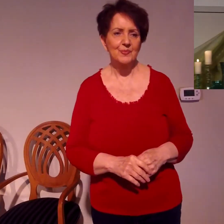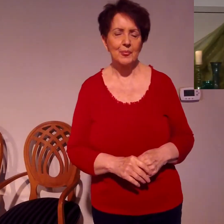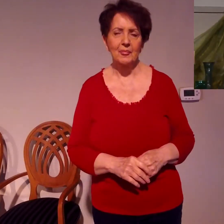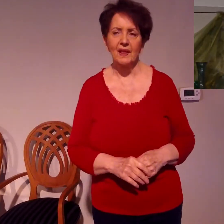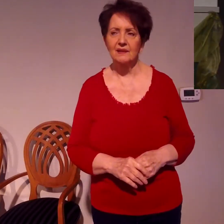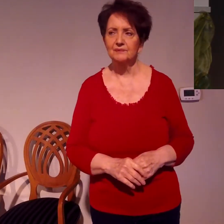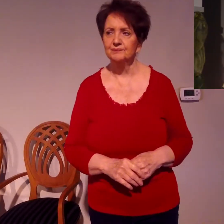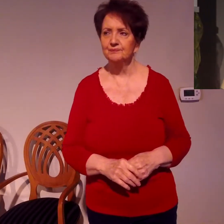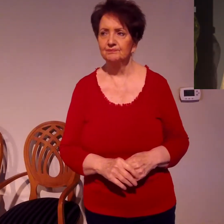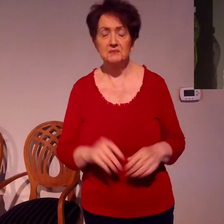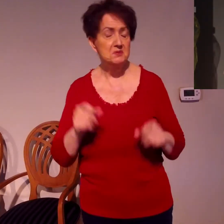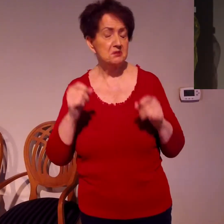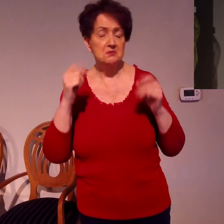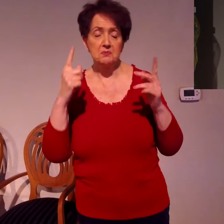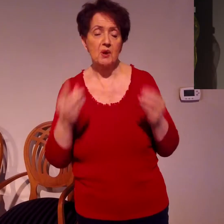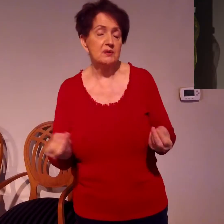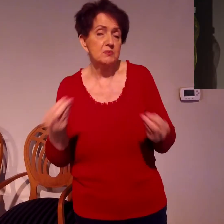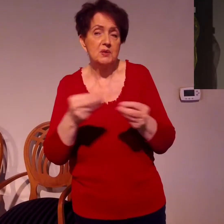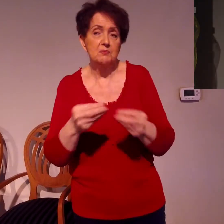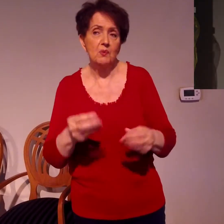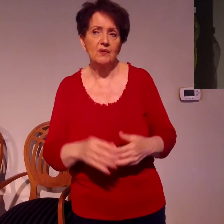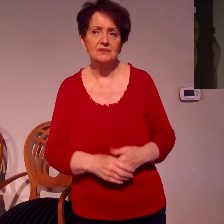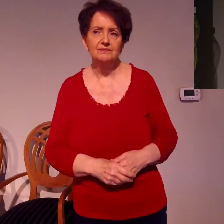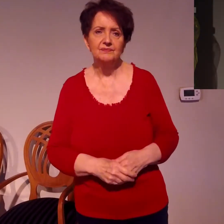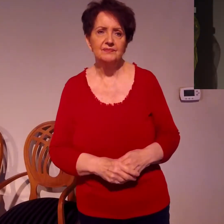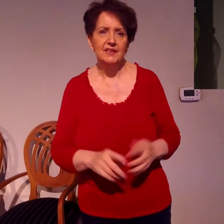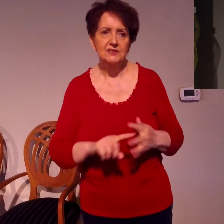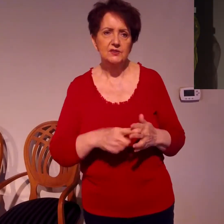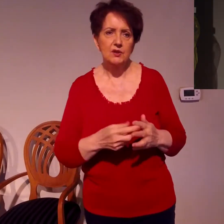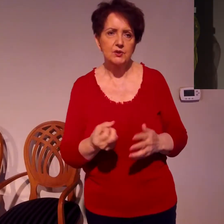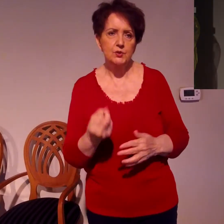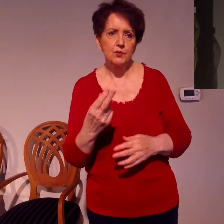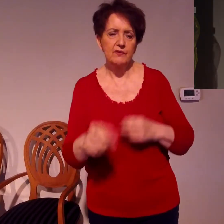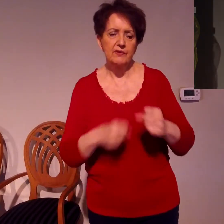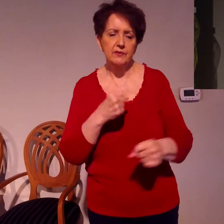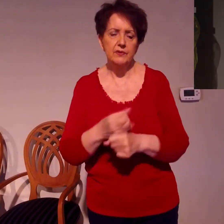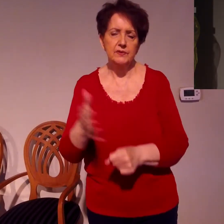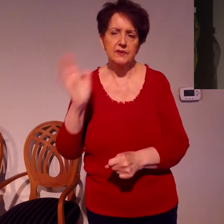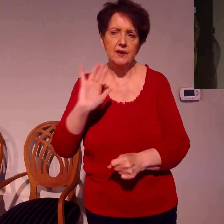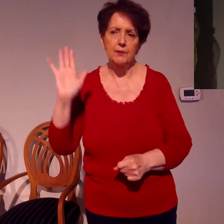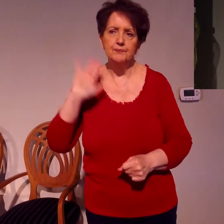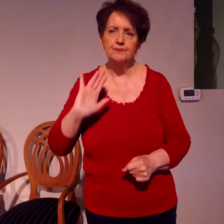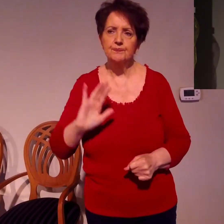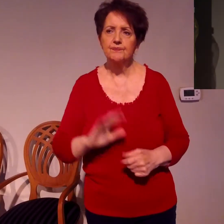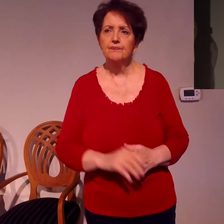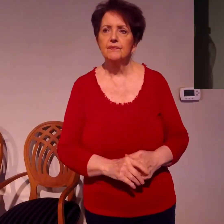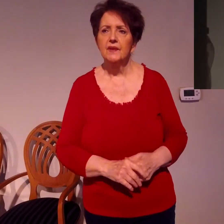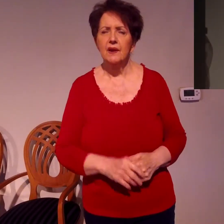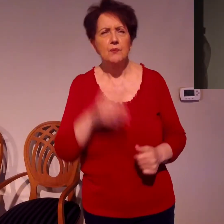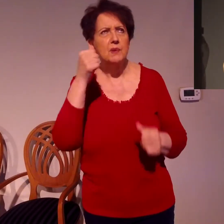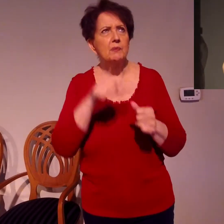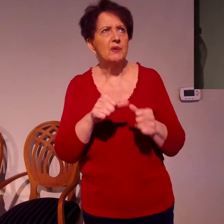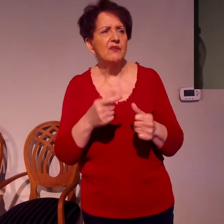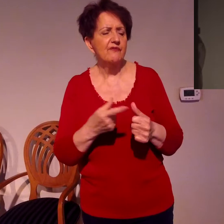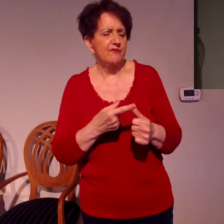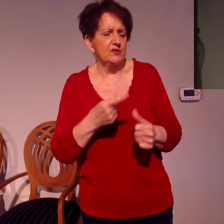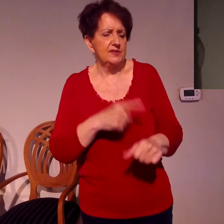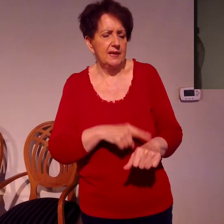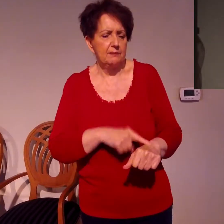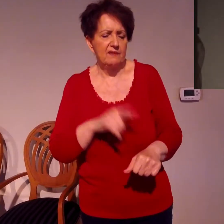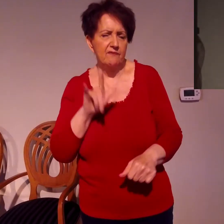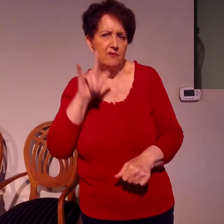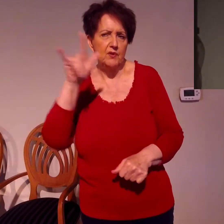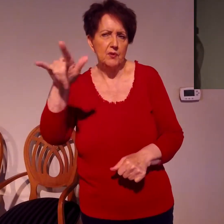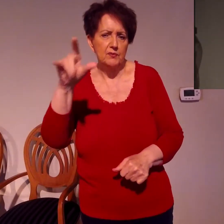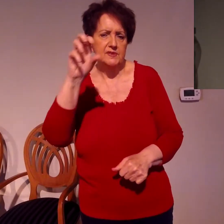Those don't surprise me anymore, because I started 12 years ago with rock star parking. I remember the first time I flew on Southwest.